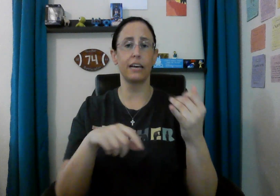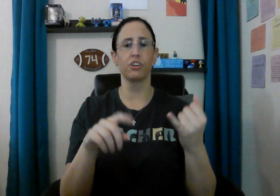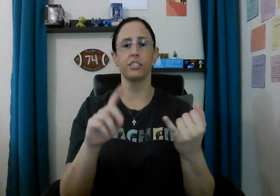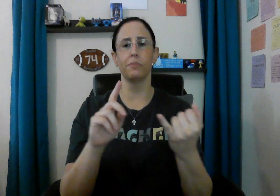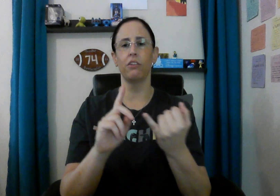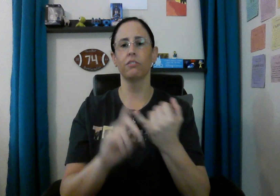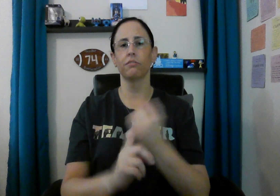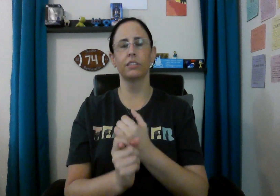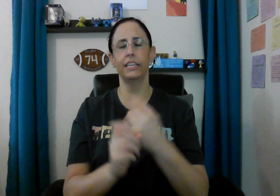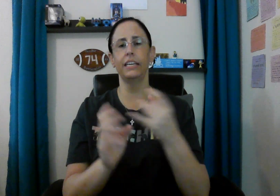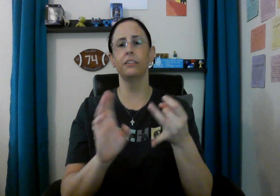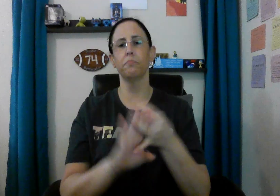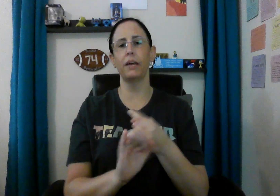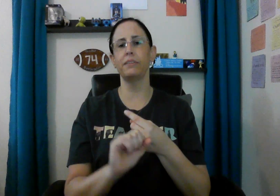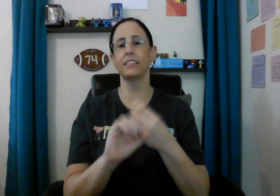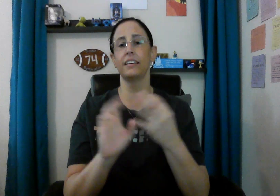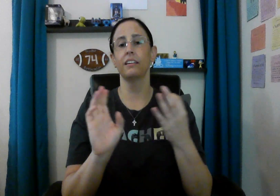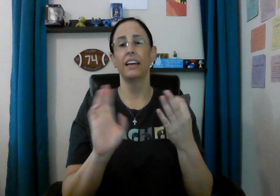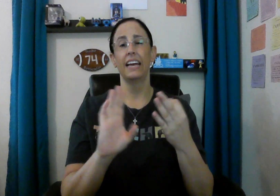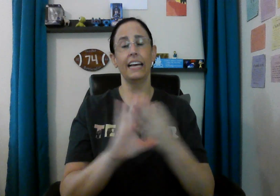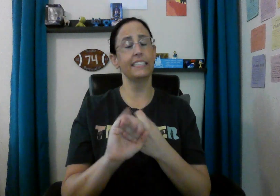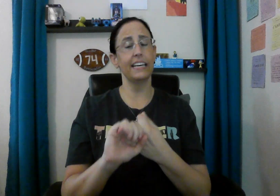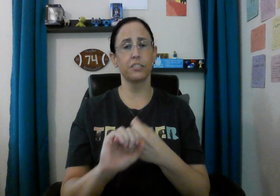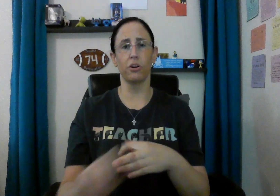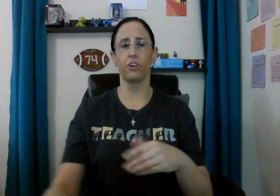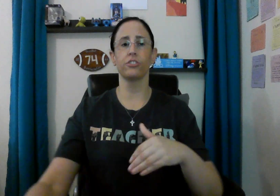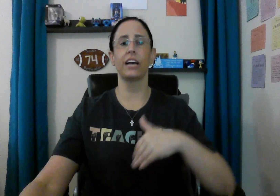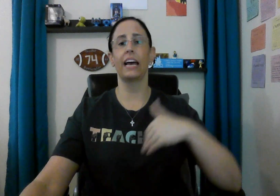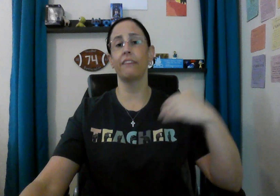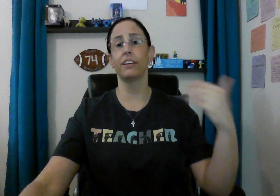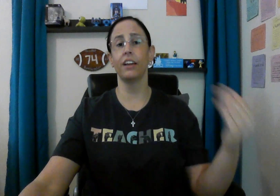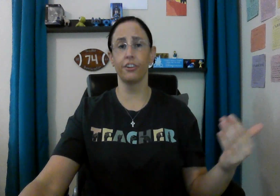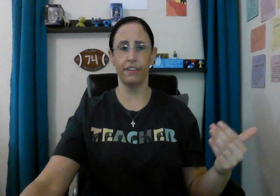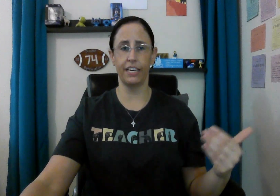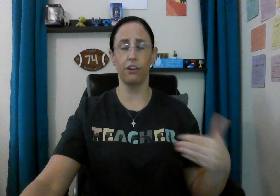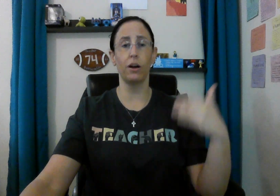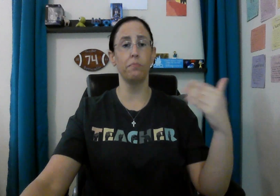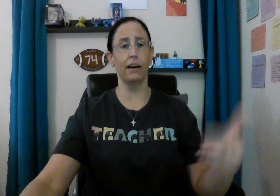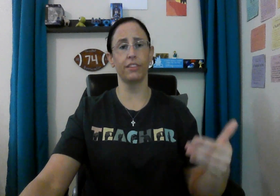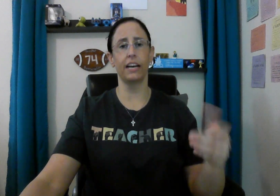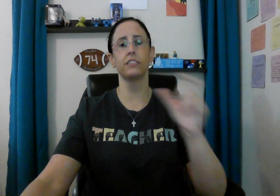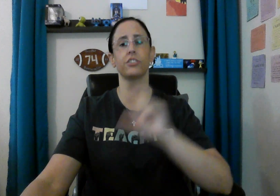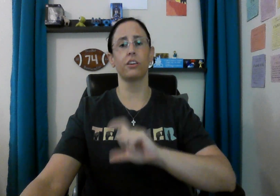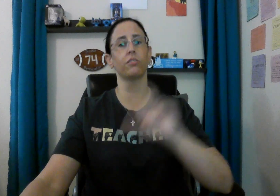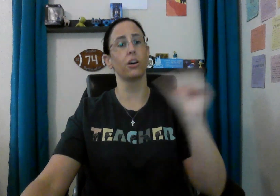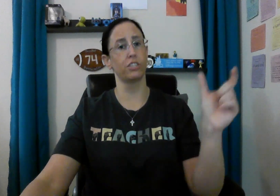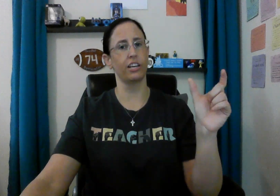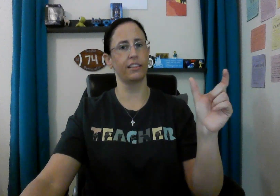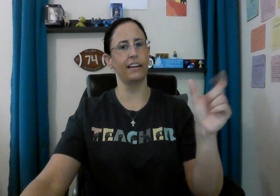snapshots about clean, babysit, and tense markers. I have another video about that, so go and check that out.